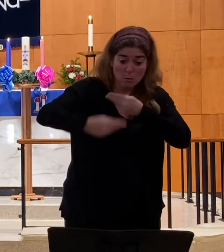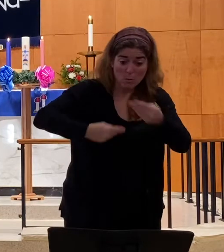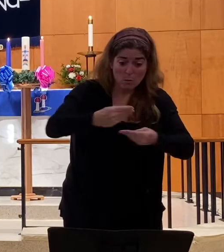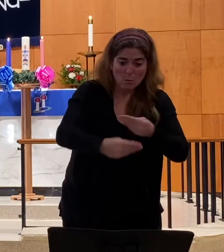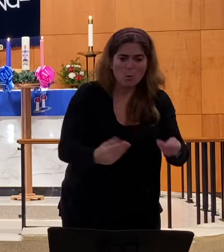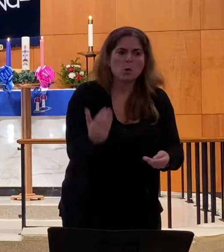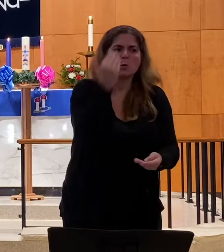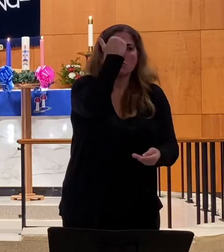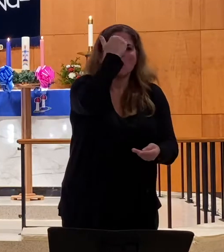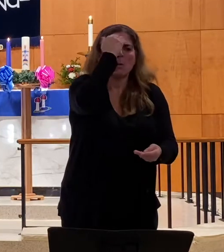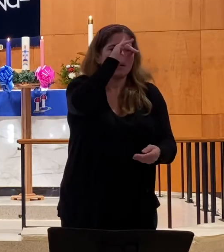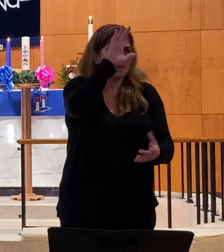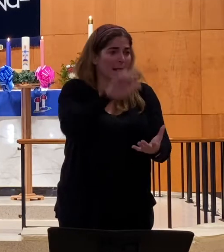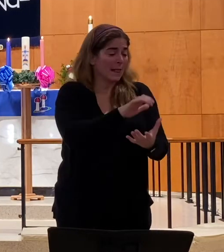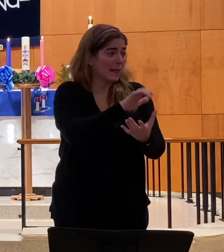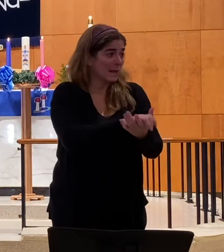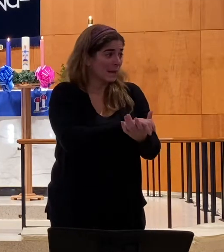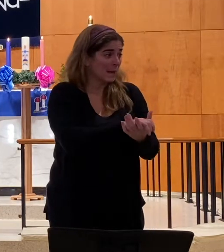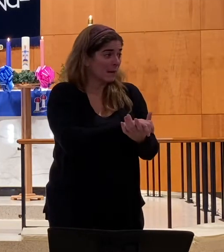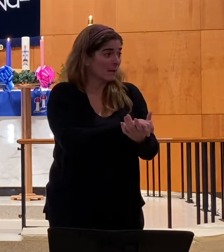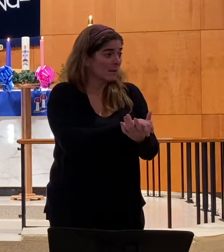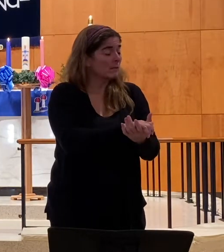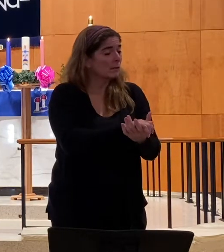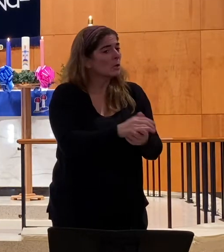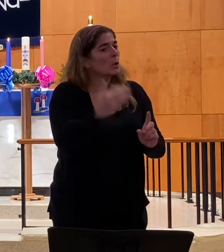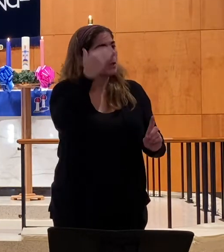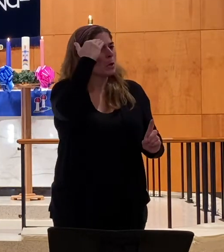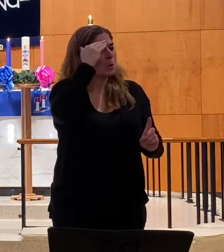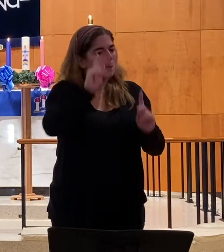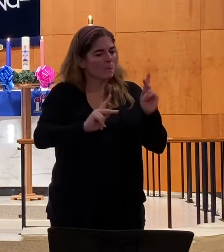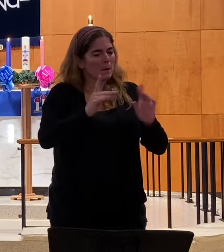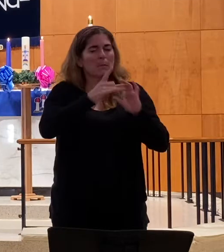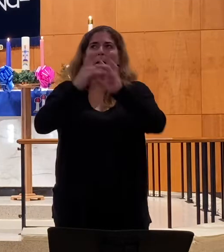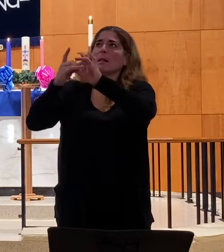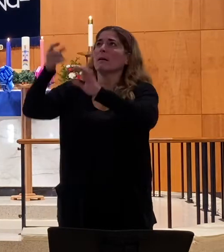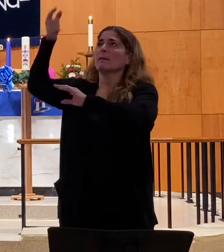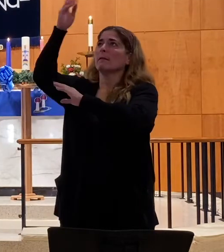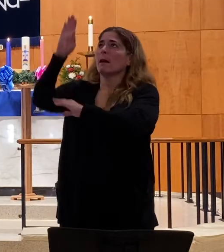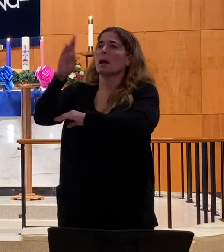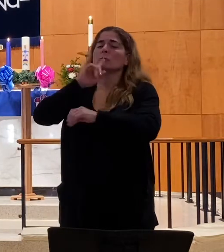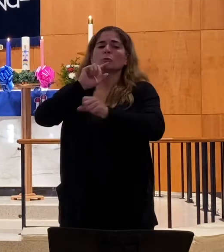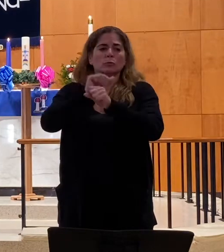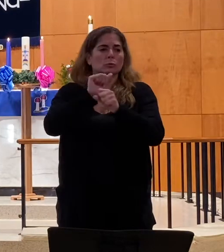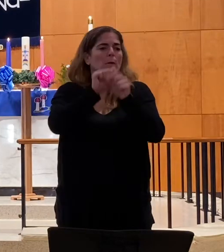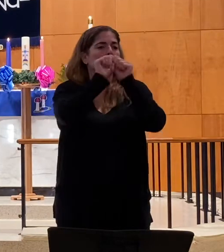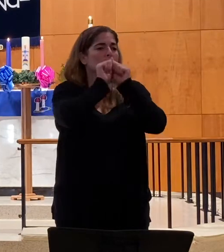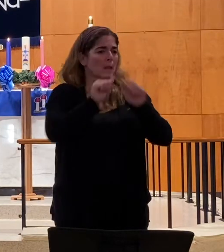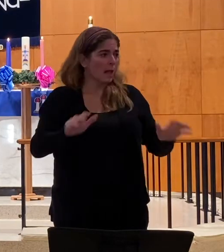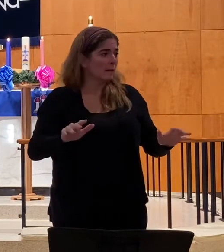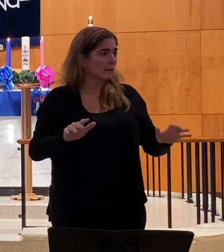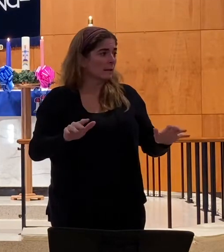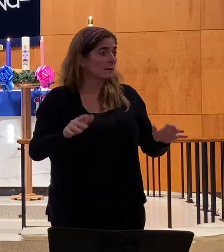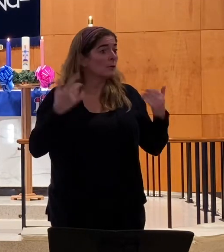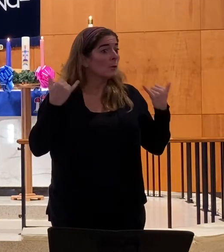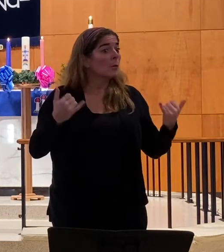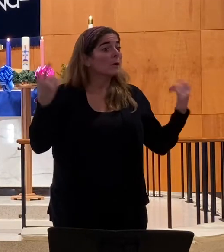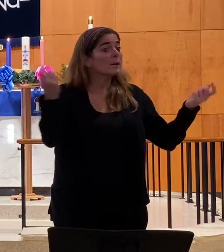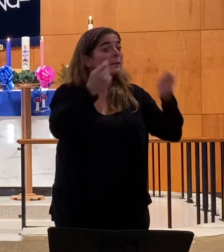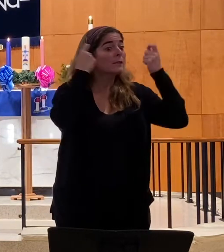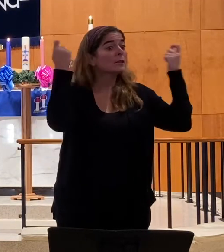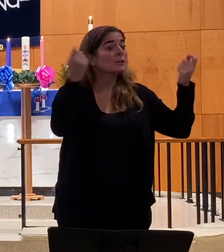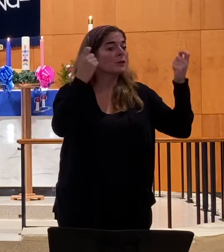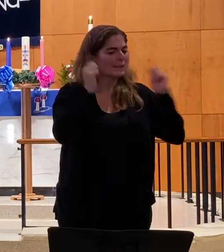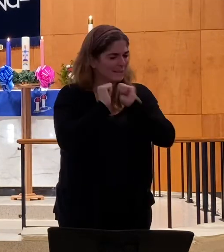peoples. All who see them shall acknowledge that they are a people whom the Lord has blessed. I will greatly rejoice in the Lord. My